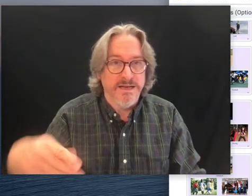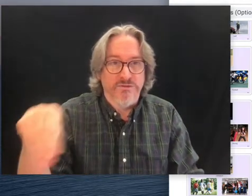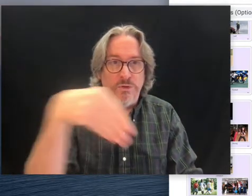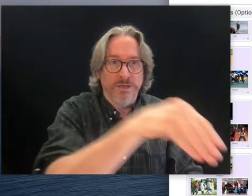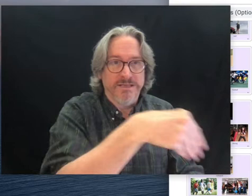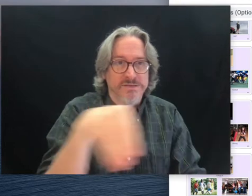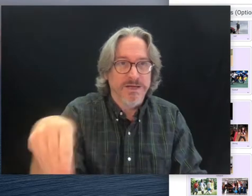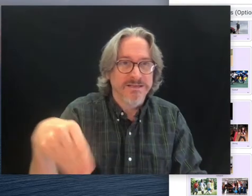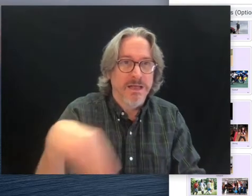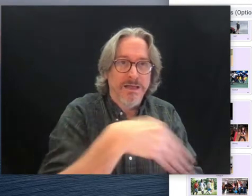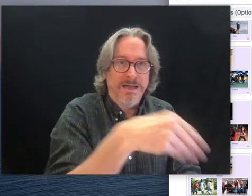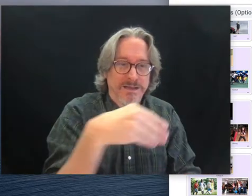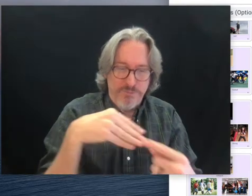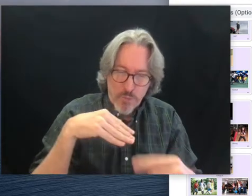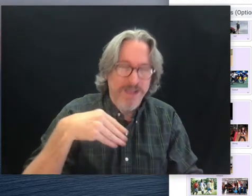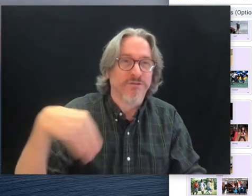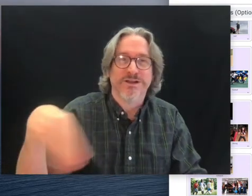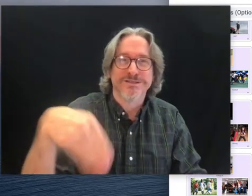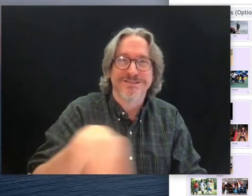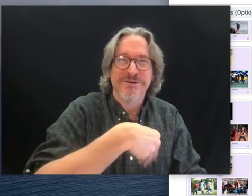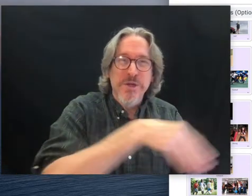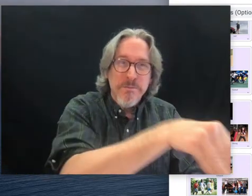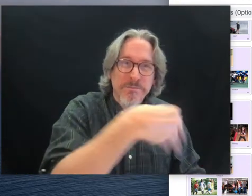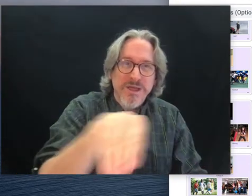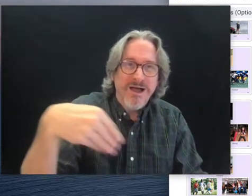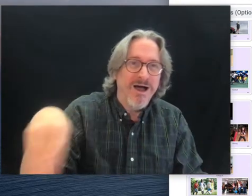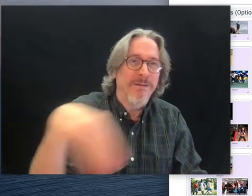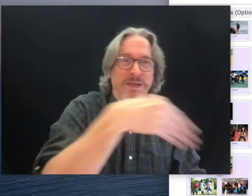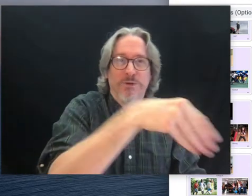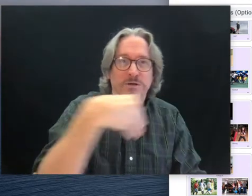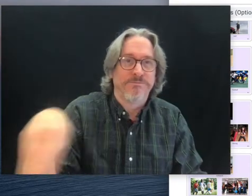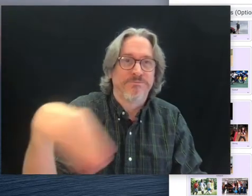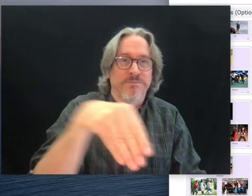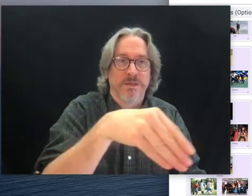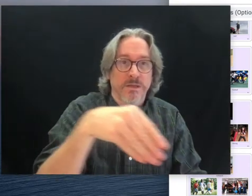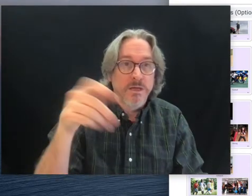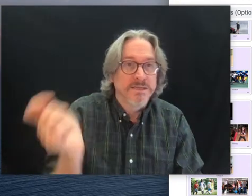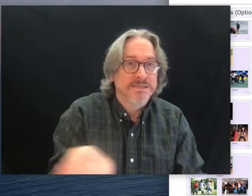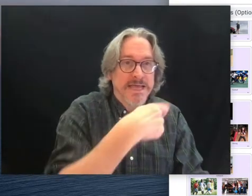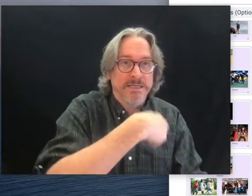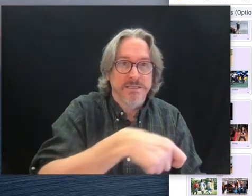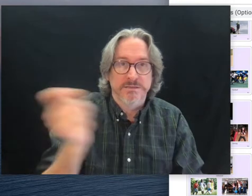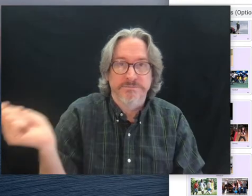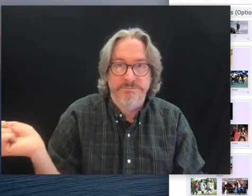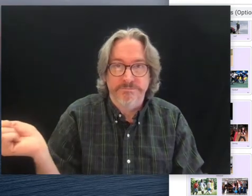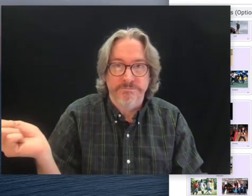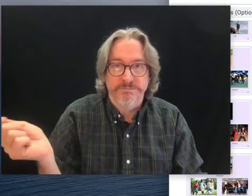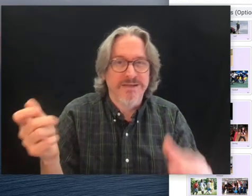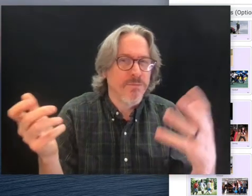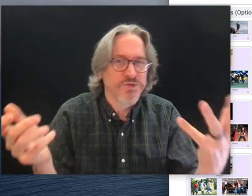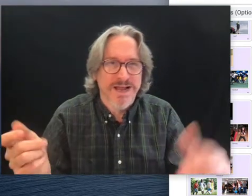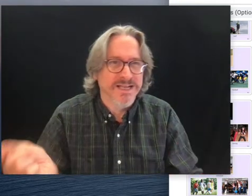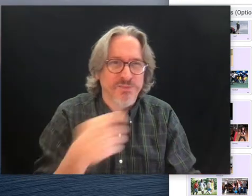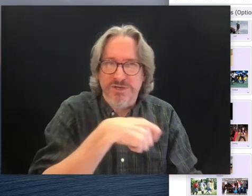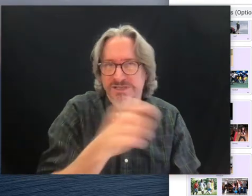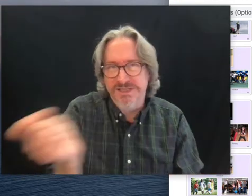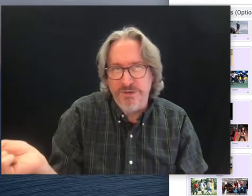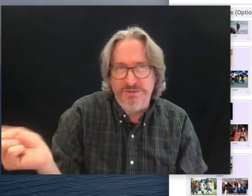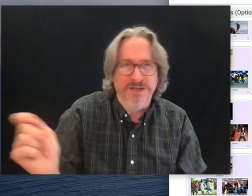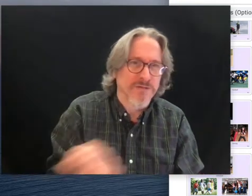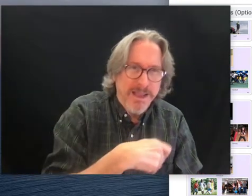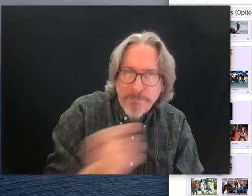I never hold it this way. Whack your fingers. So ping pong, tennis. And most racket